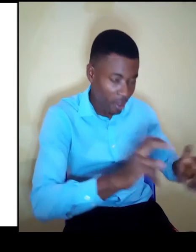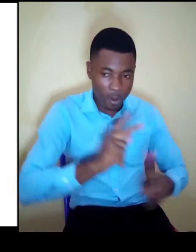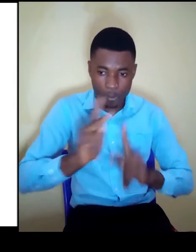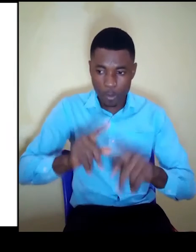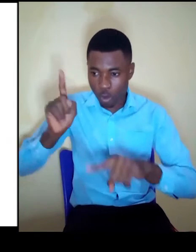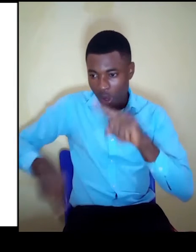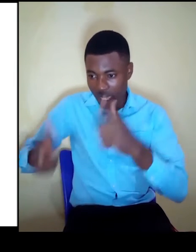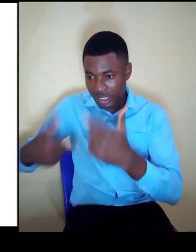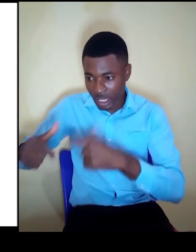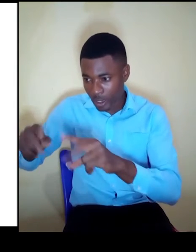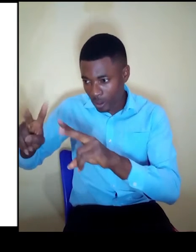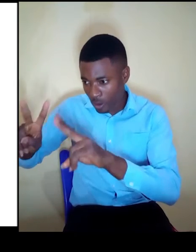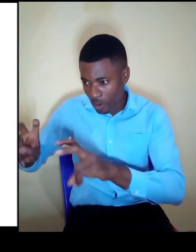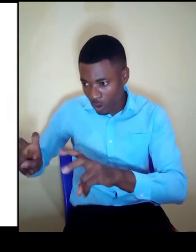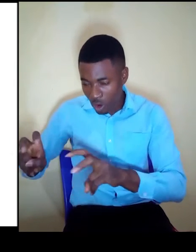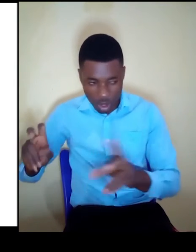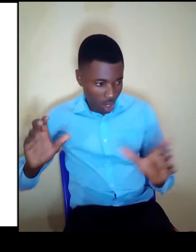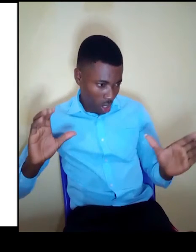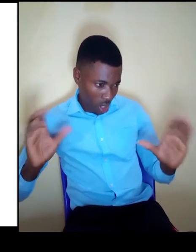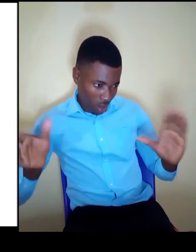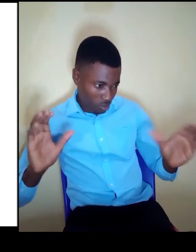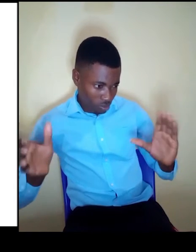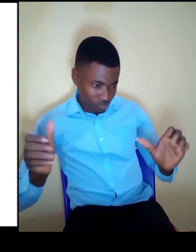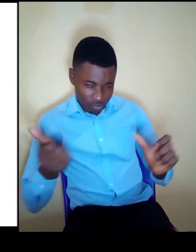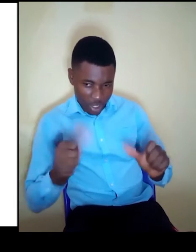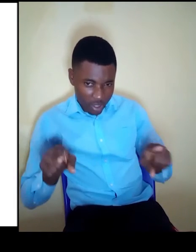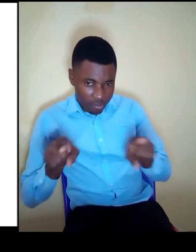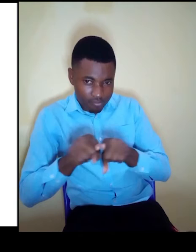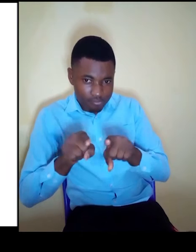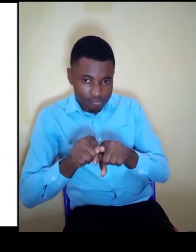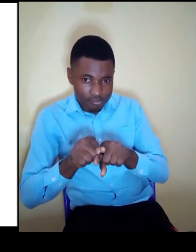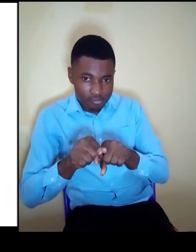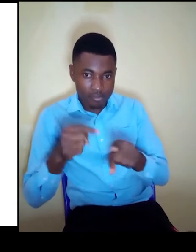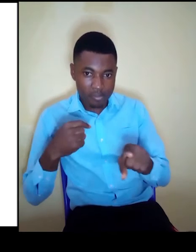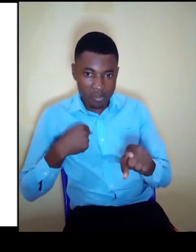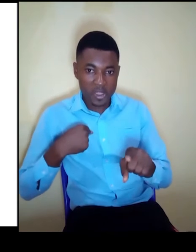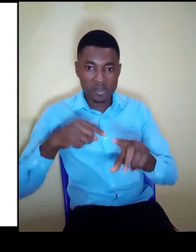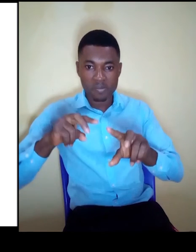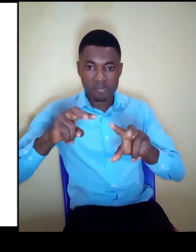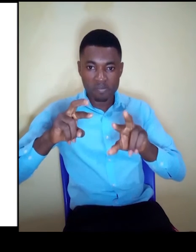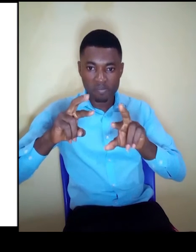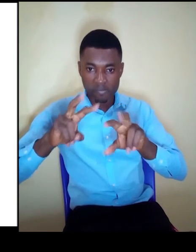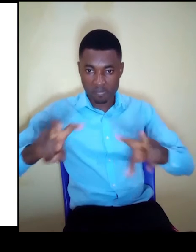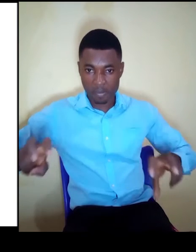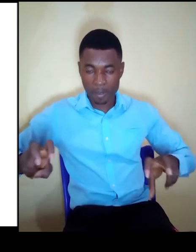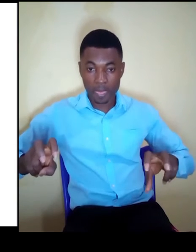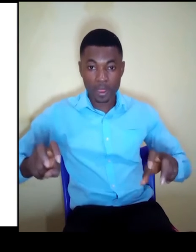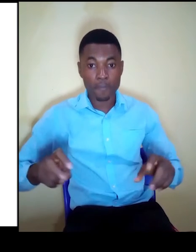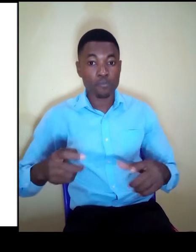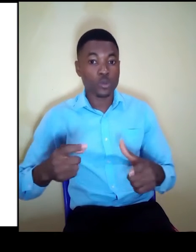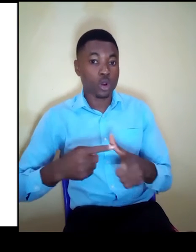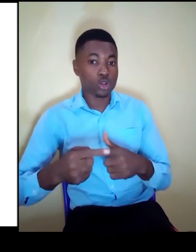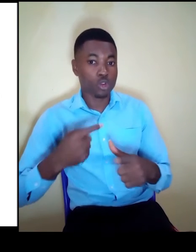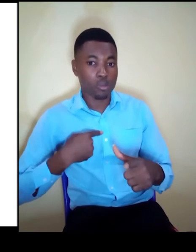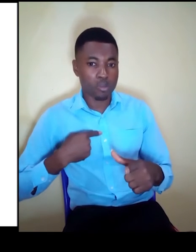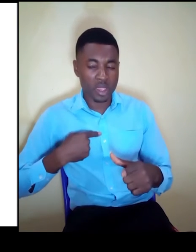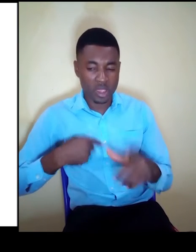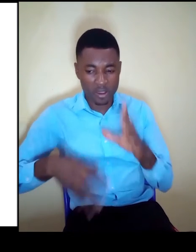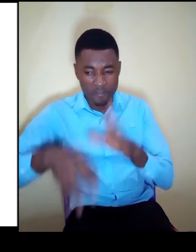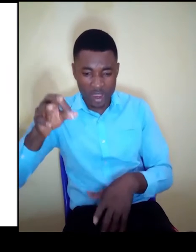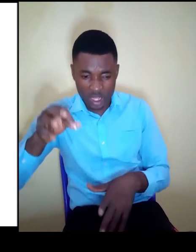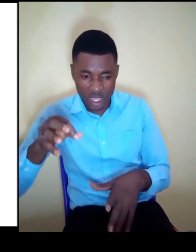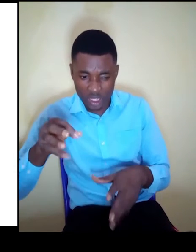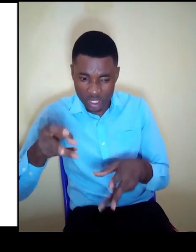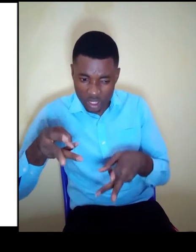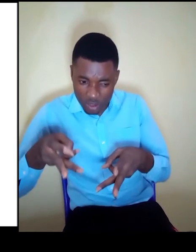and sign used within African communities have anything in common. Then I consider the strategies used to